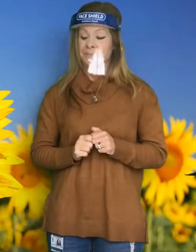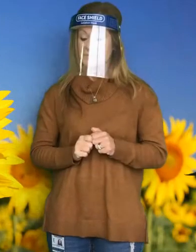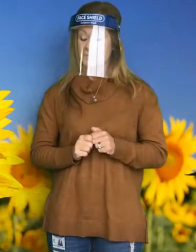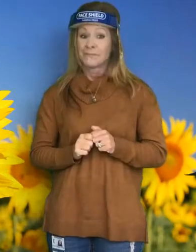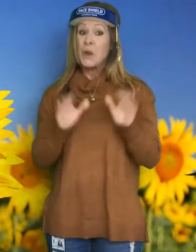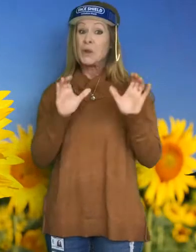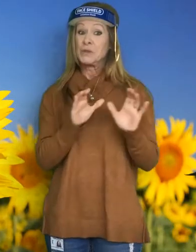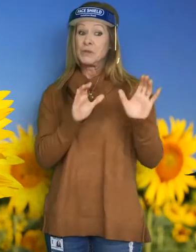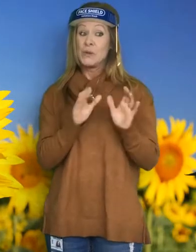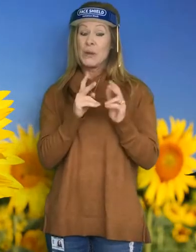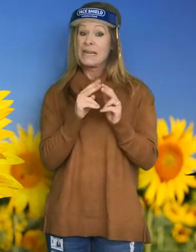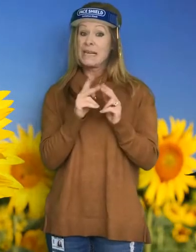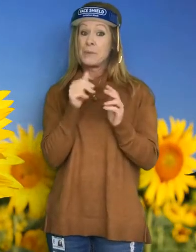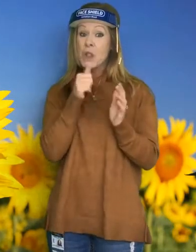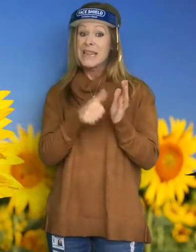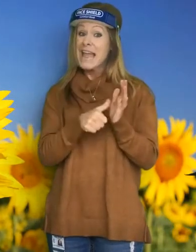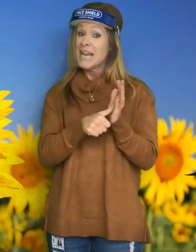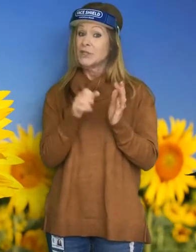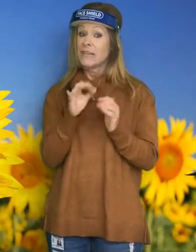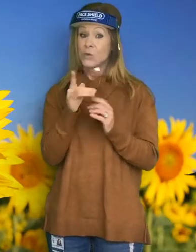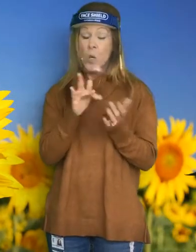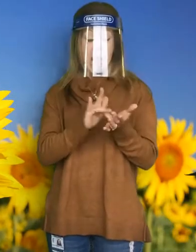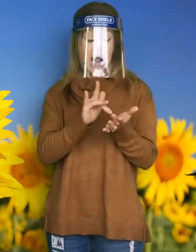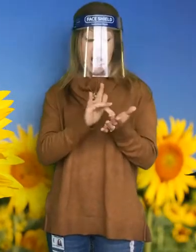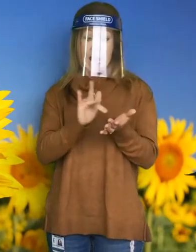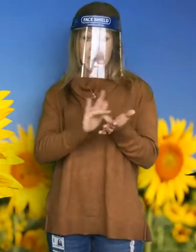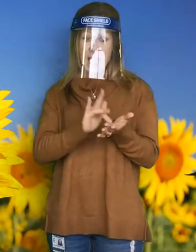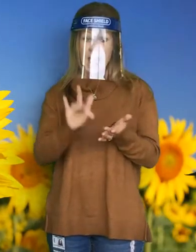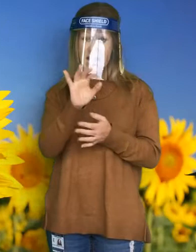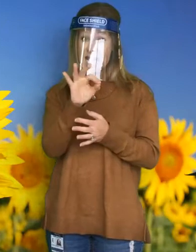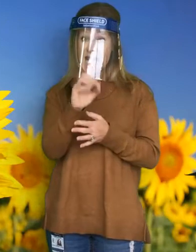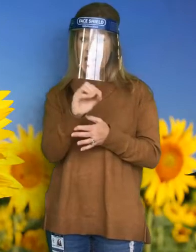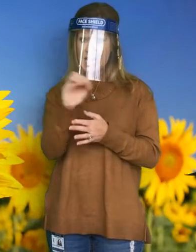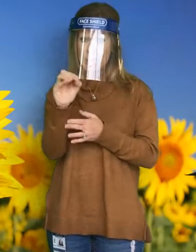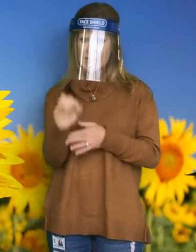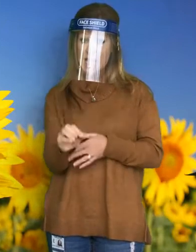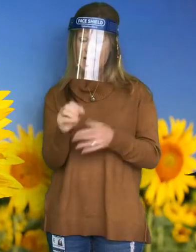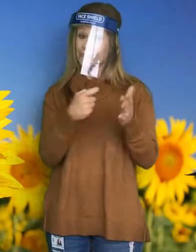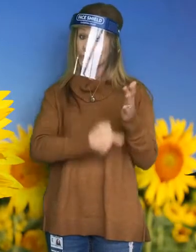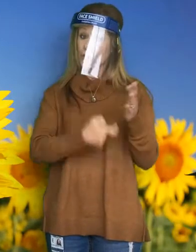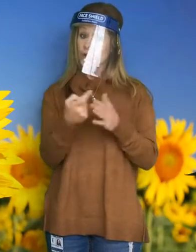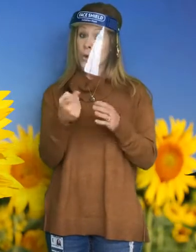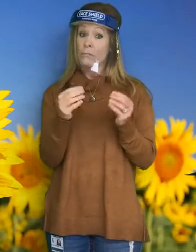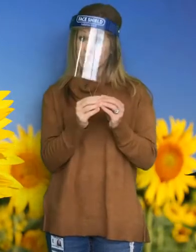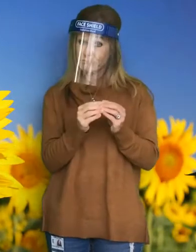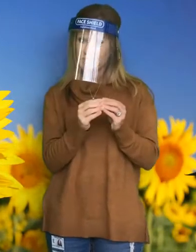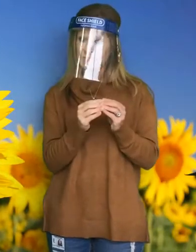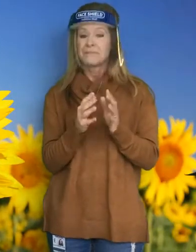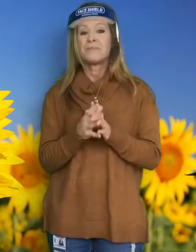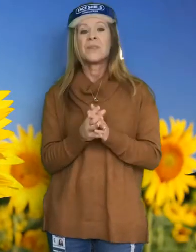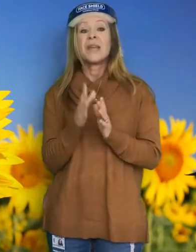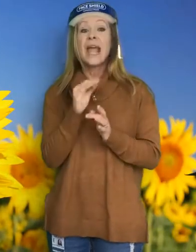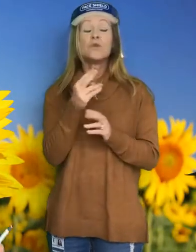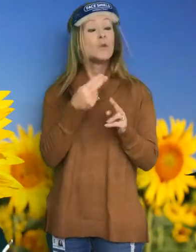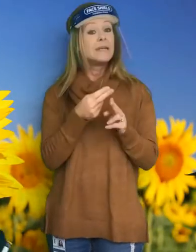Let's do a couple letters. If your iPad is 90% charged or higher, and